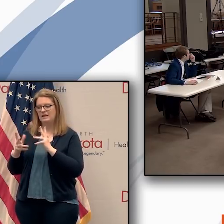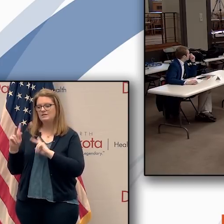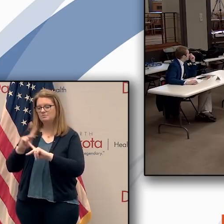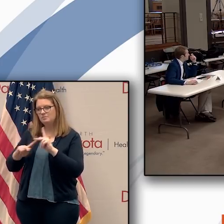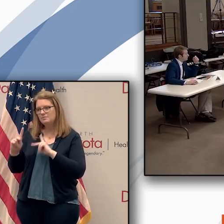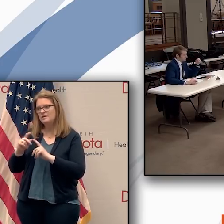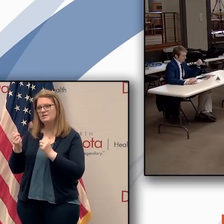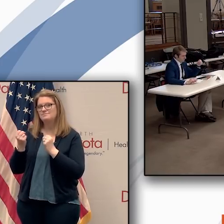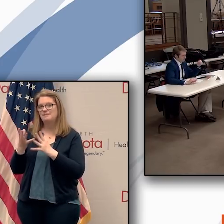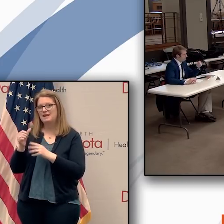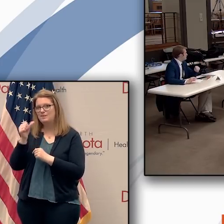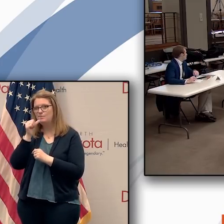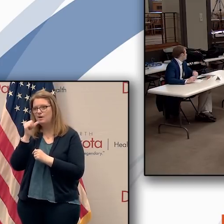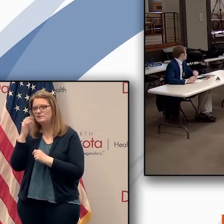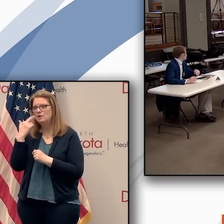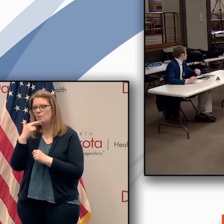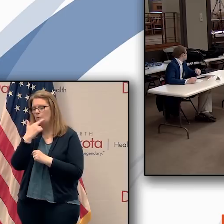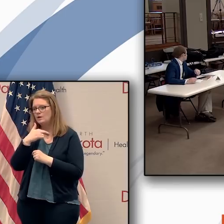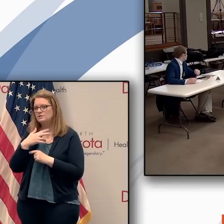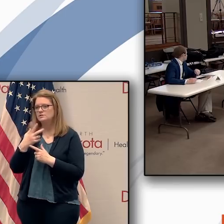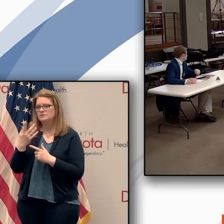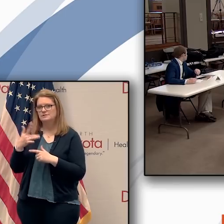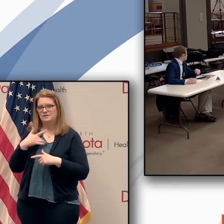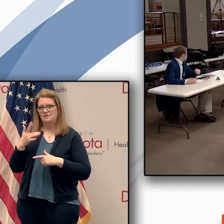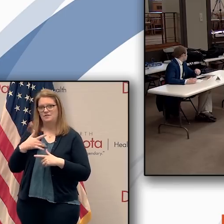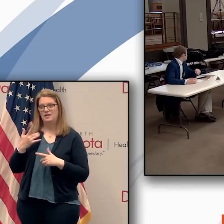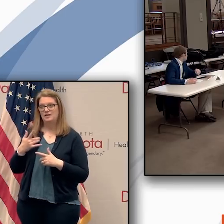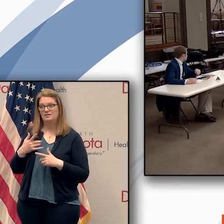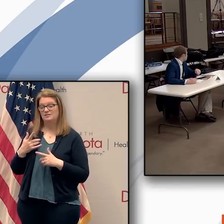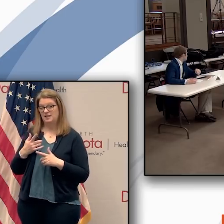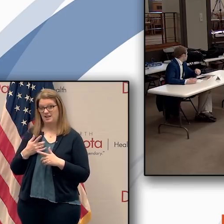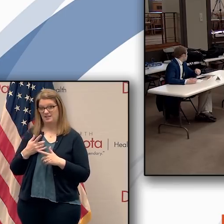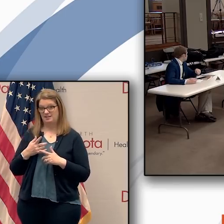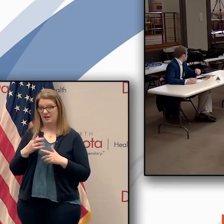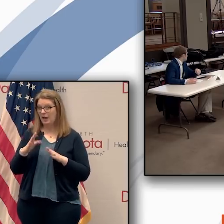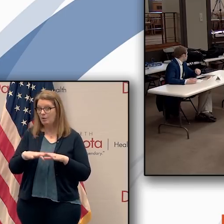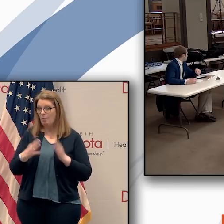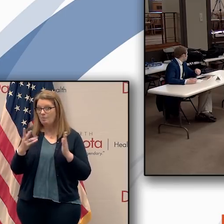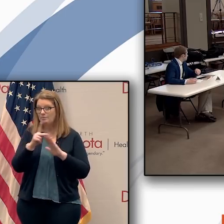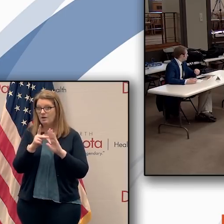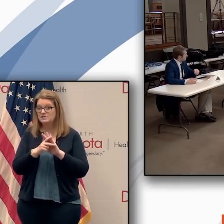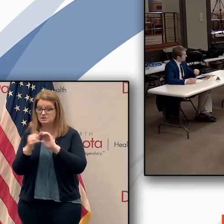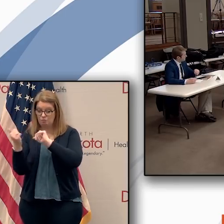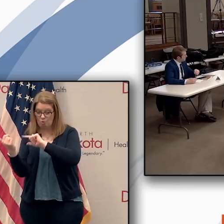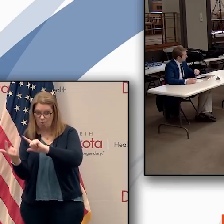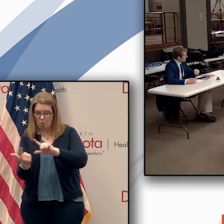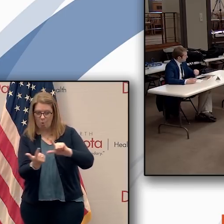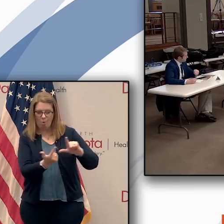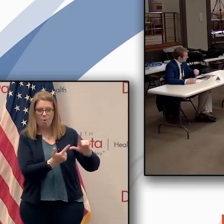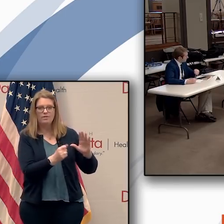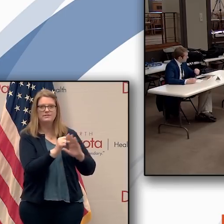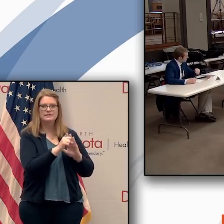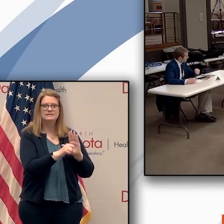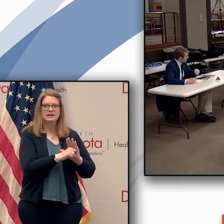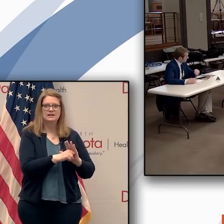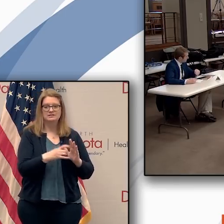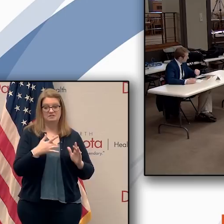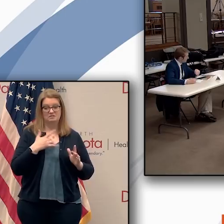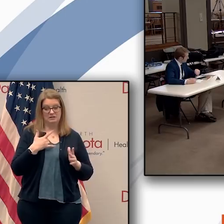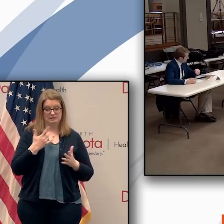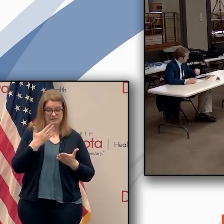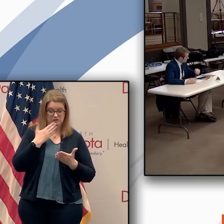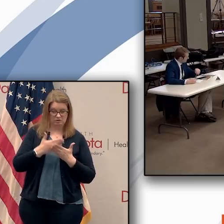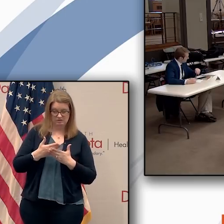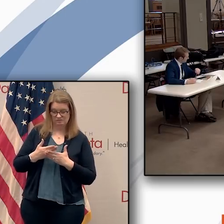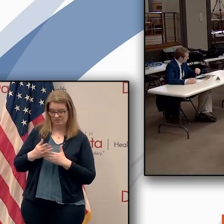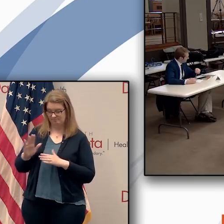of bars and restaurants. Do you feel a one-size-fits-all reopening policy is the best way to allow businesses to open their doors? And should